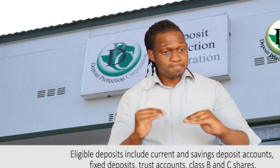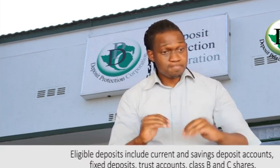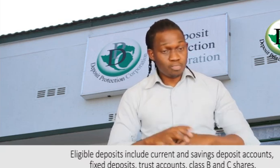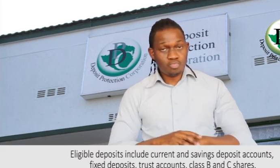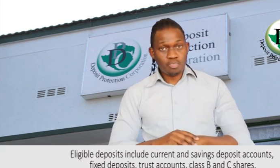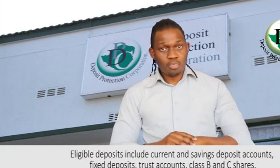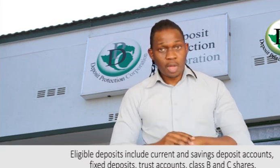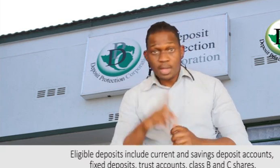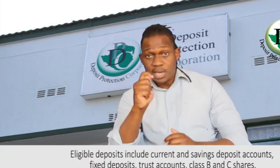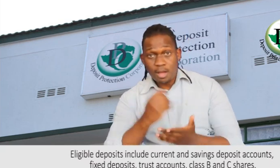shares.